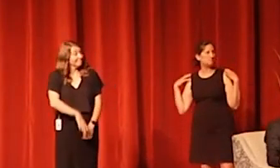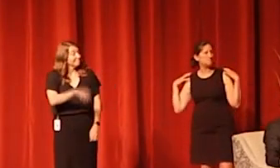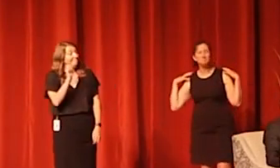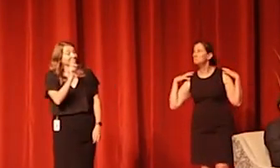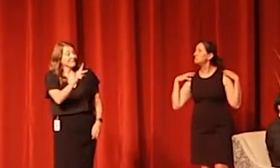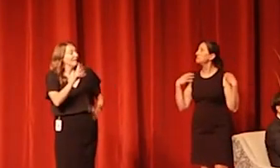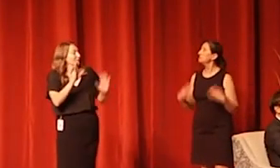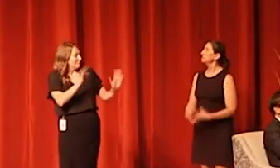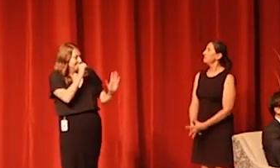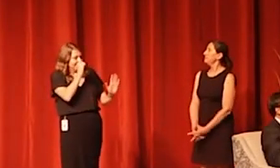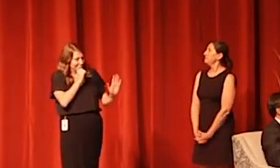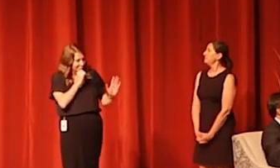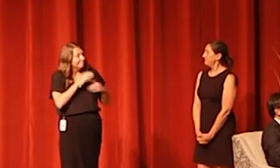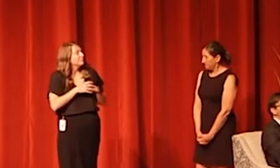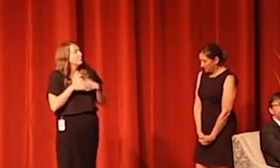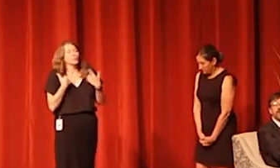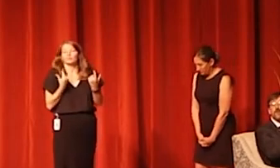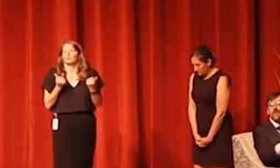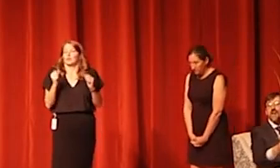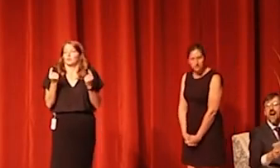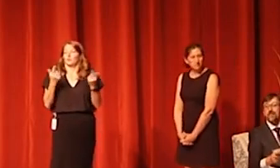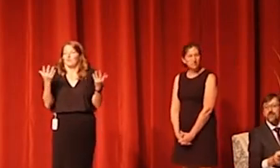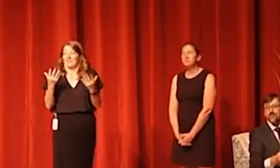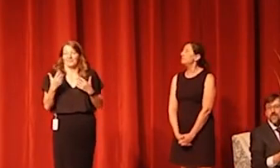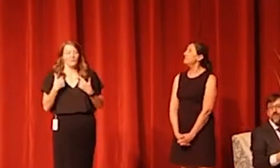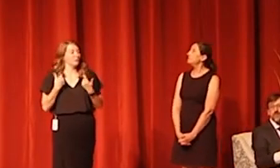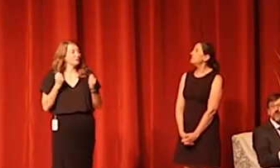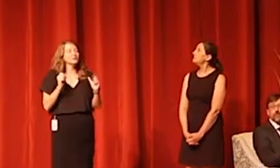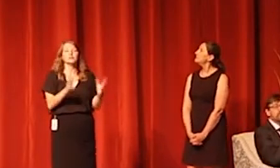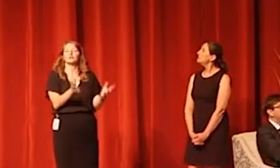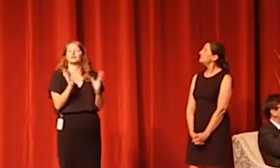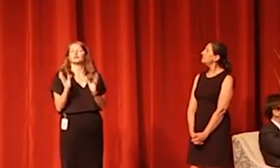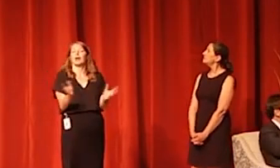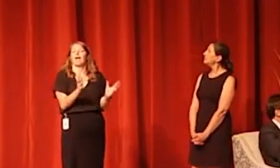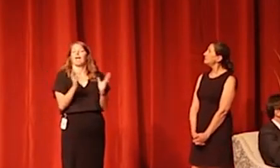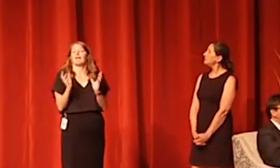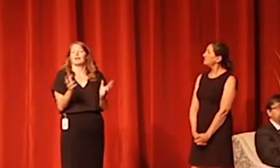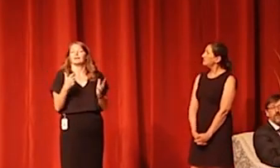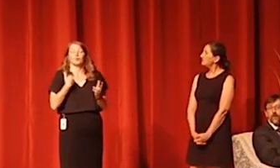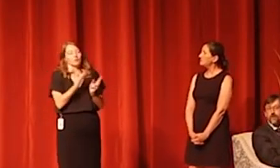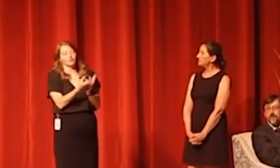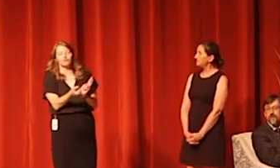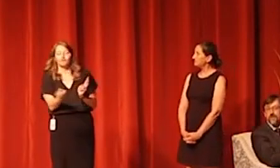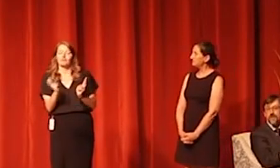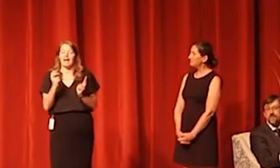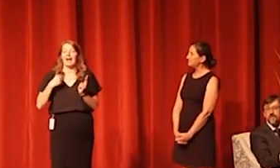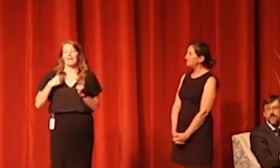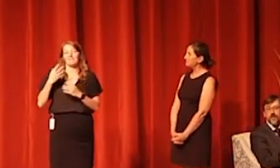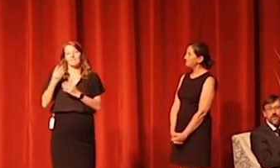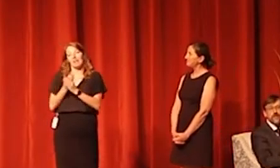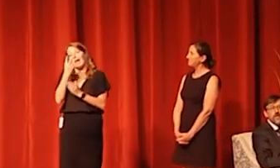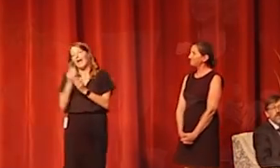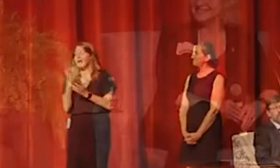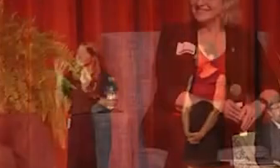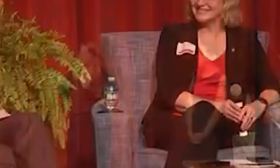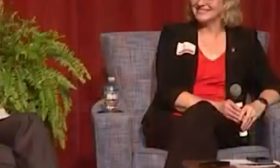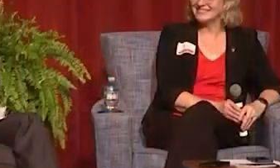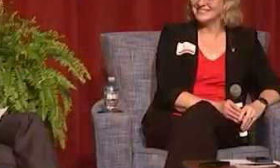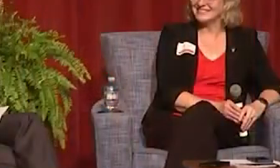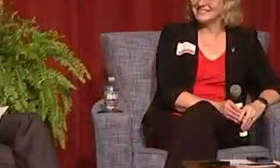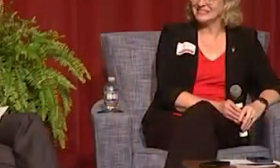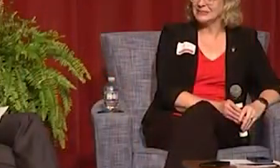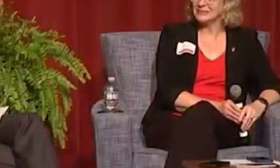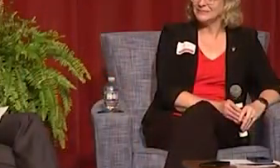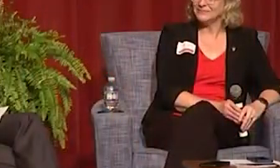Okay, so bear with us. So we're trying something new here. So we're doing a conversation. So we're sitting among several ferns on these comfy chairs. So